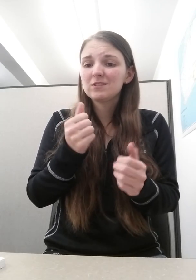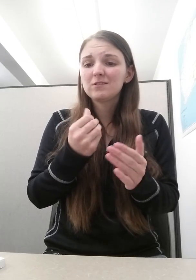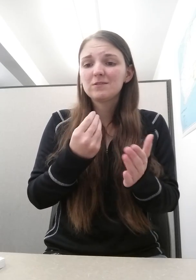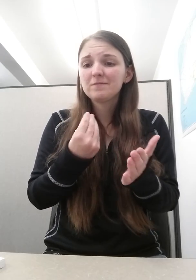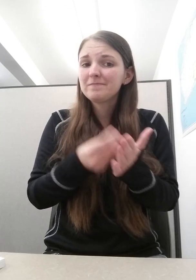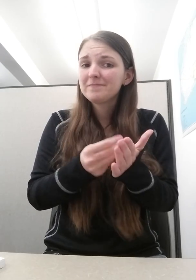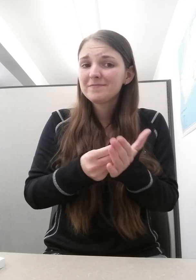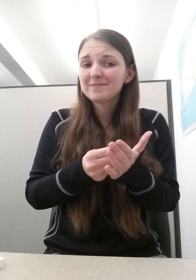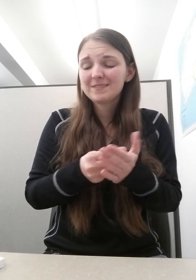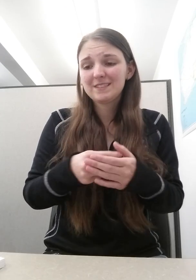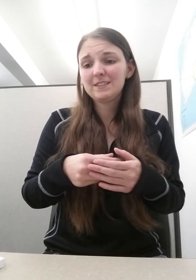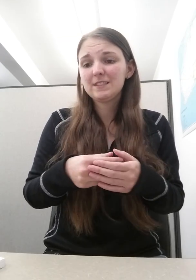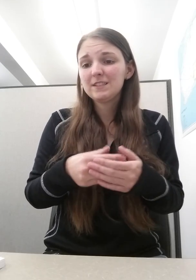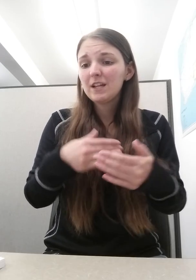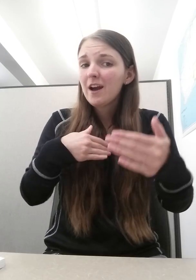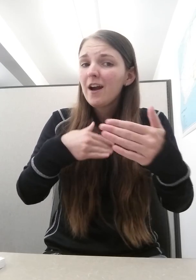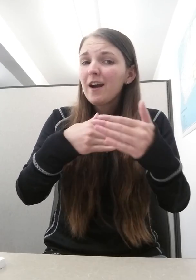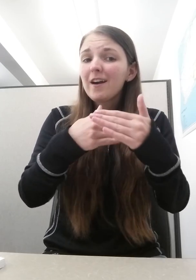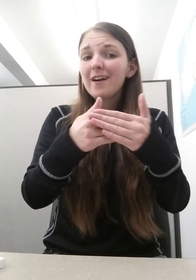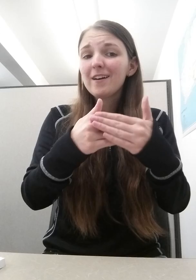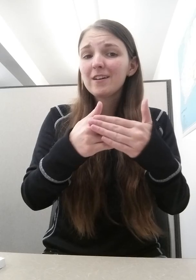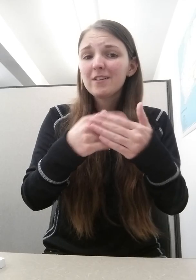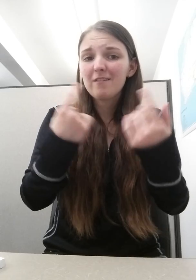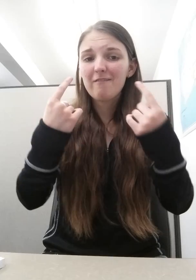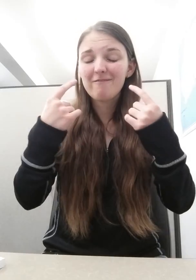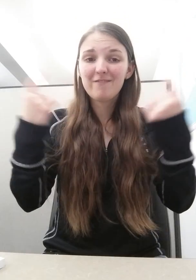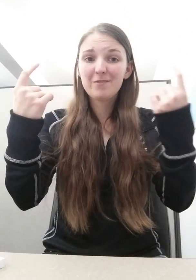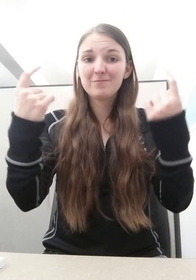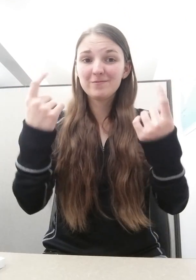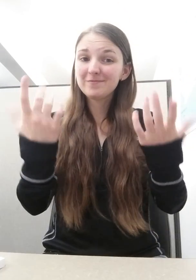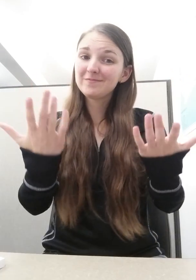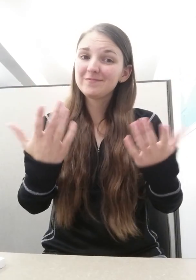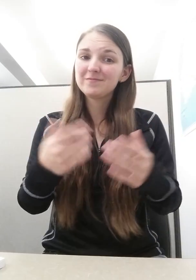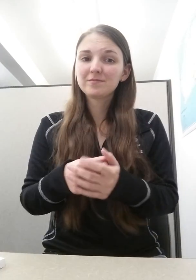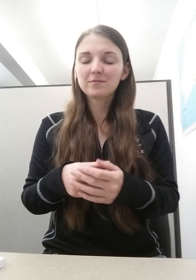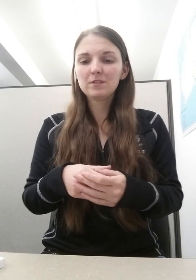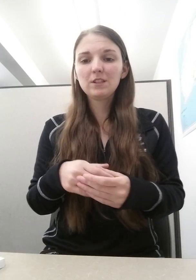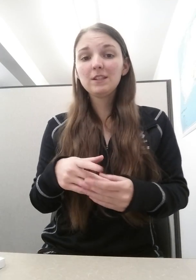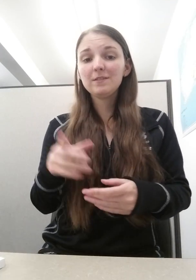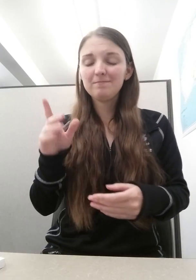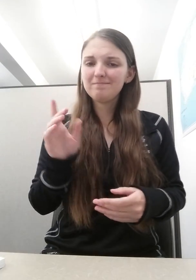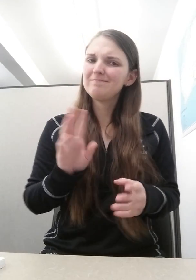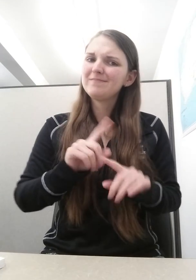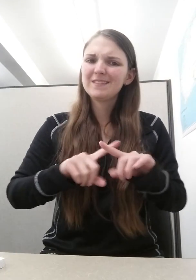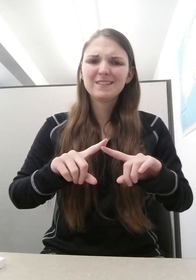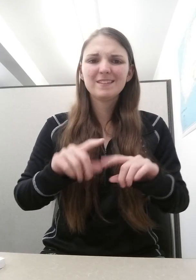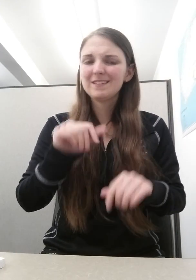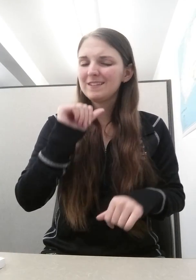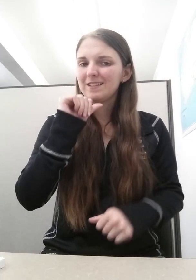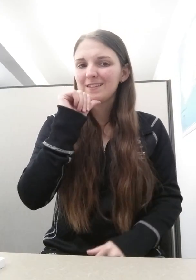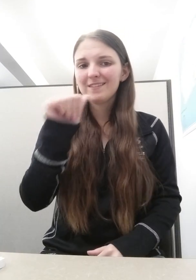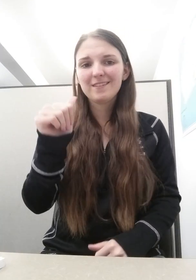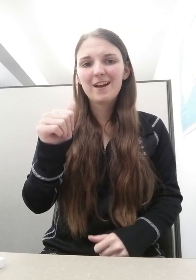because William, you see, chose the theater, and his parents were very strict Protestants, and once he made that choice, they signed him off forever. But for the